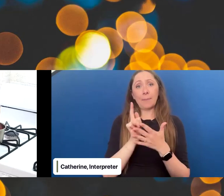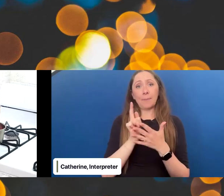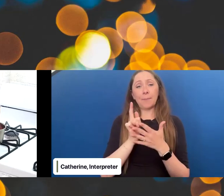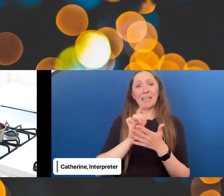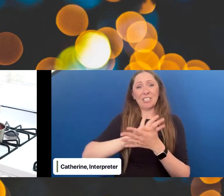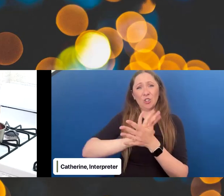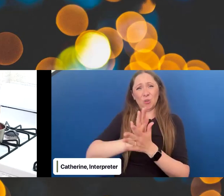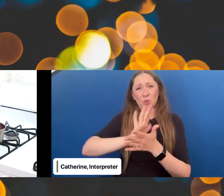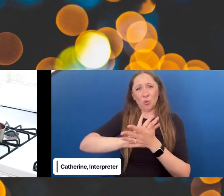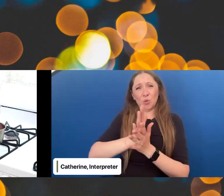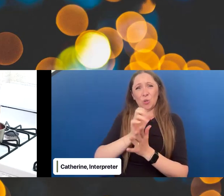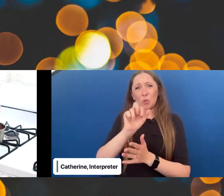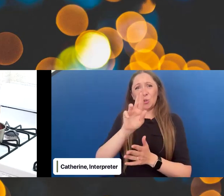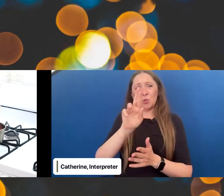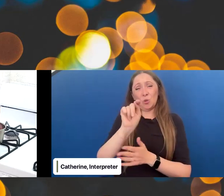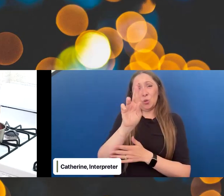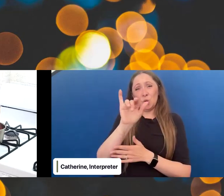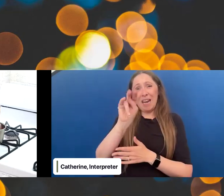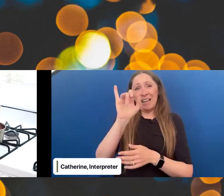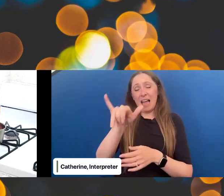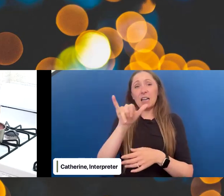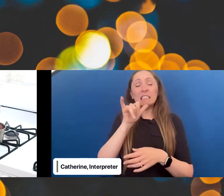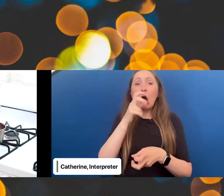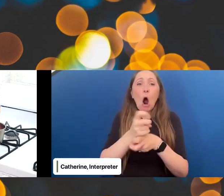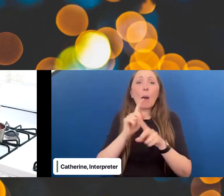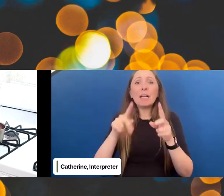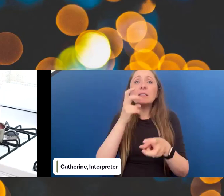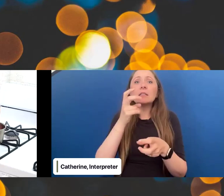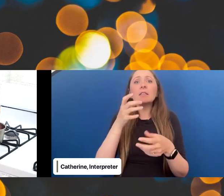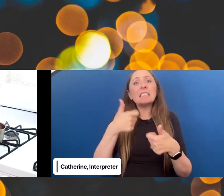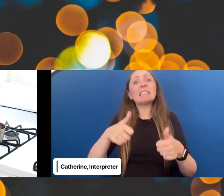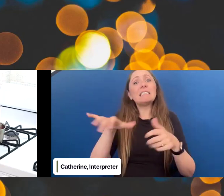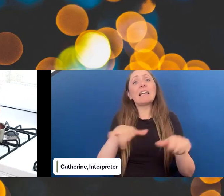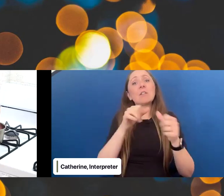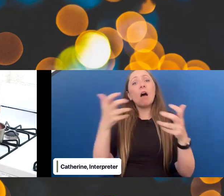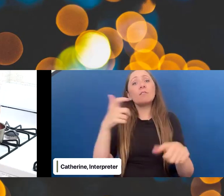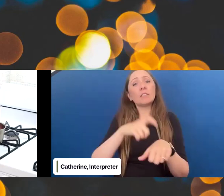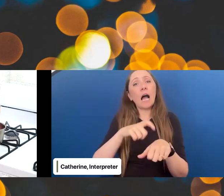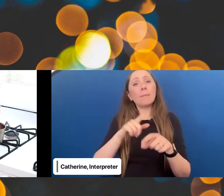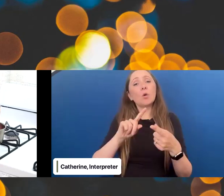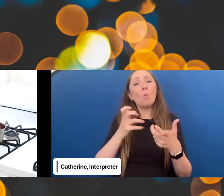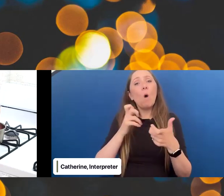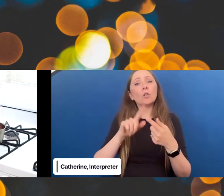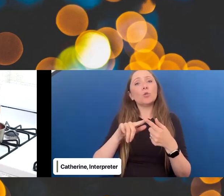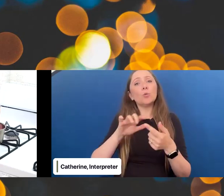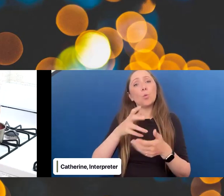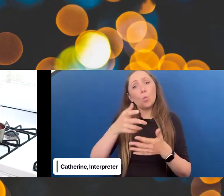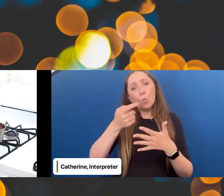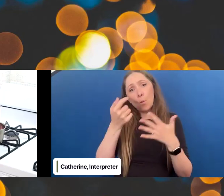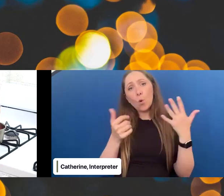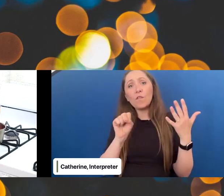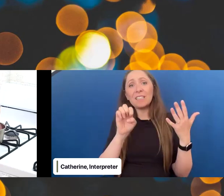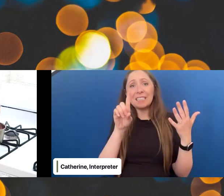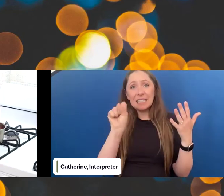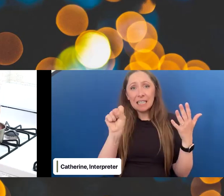it. It's not hard, I'm just saying it's just tedious because you want to strain the coulis from any seeds,